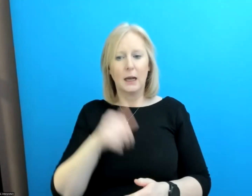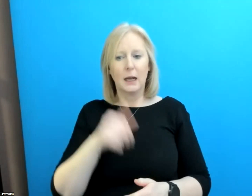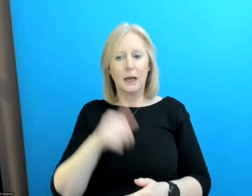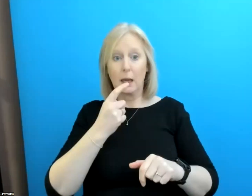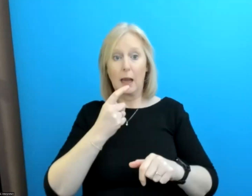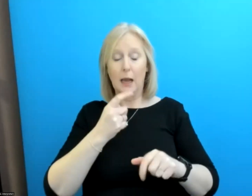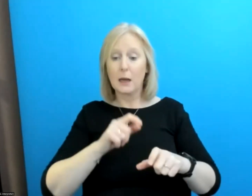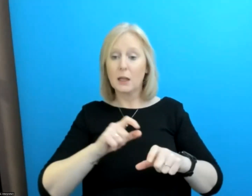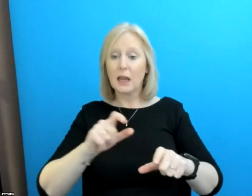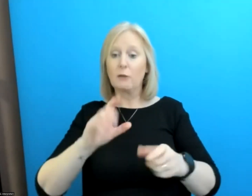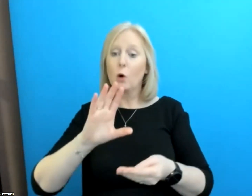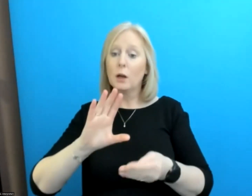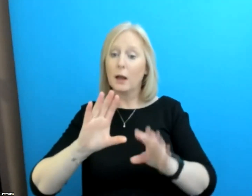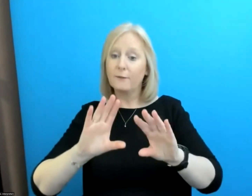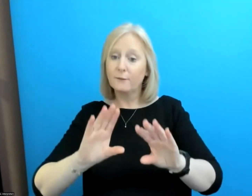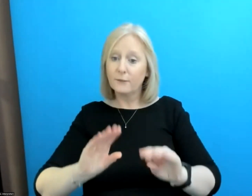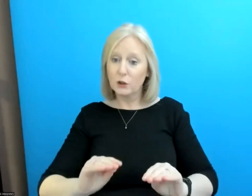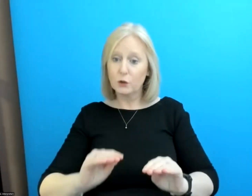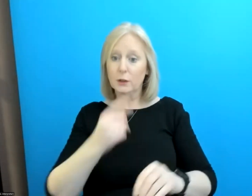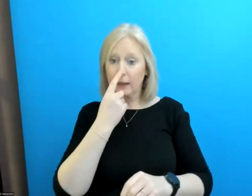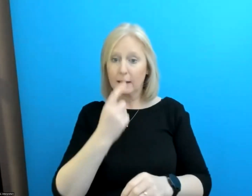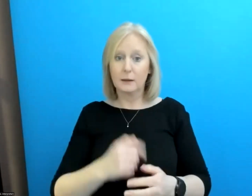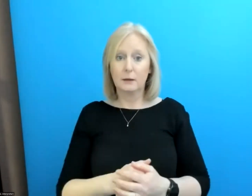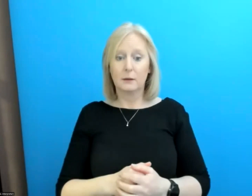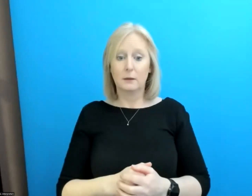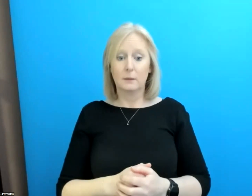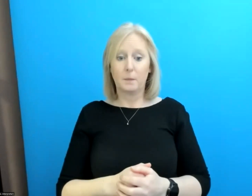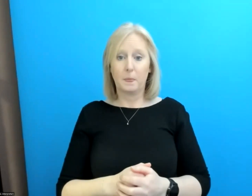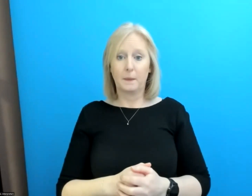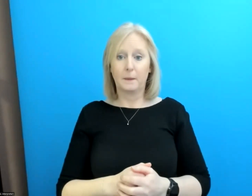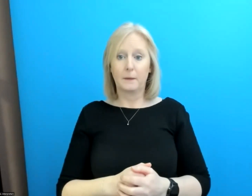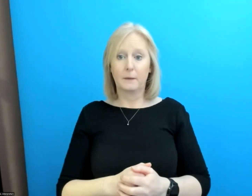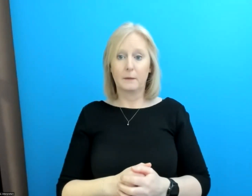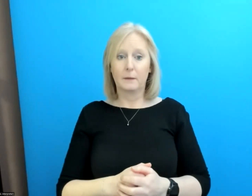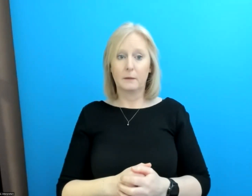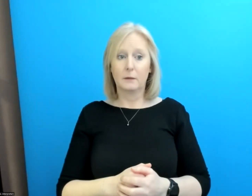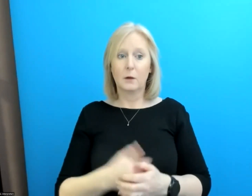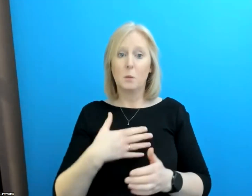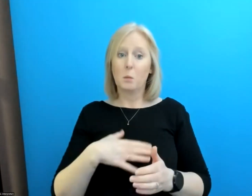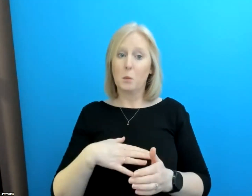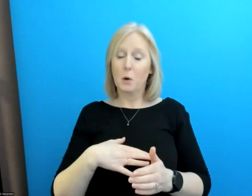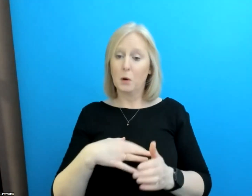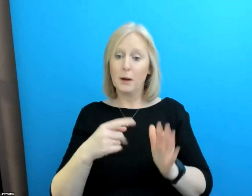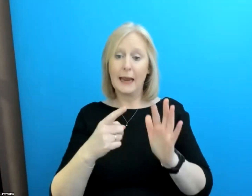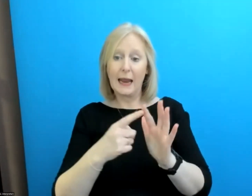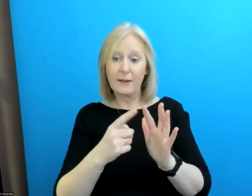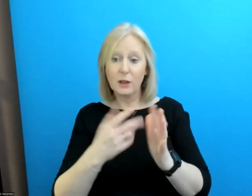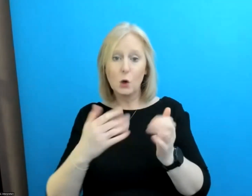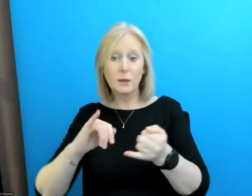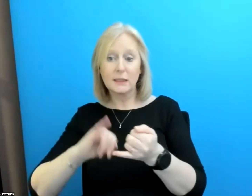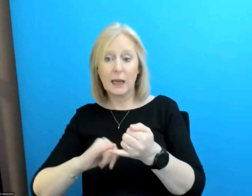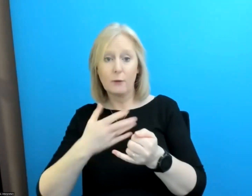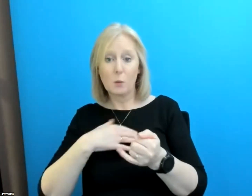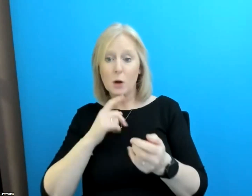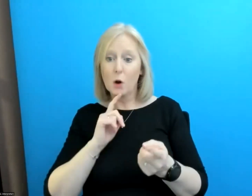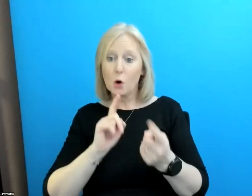as planned. And so I'd like to invite either Lynn or Stephen if they'd like to comment on anything that was raised,